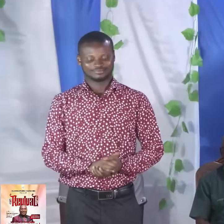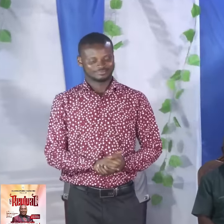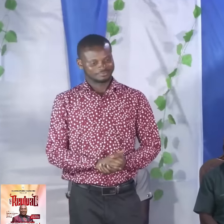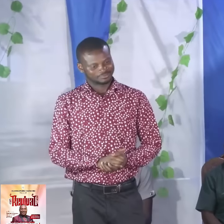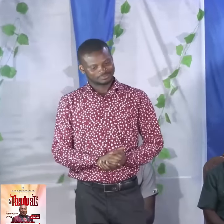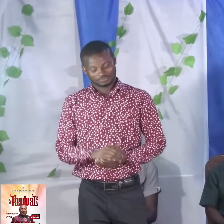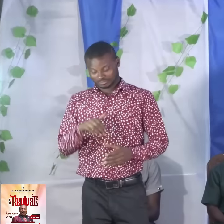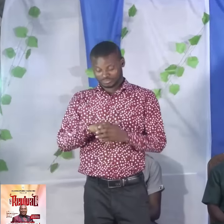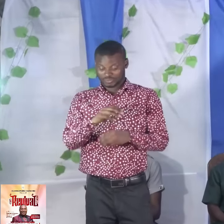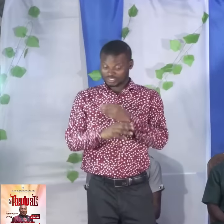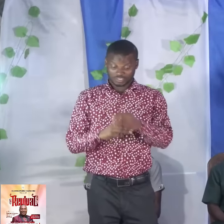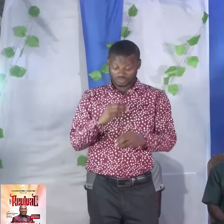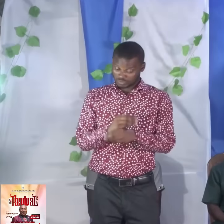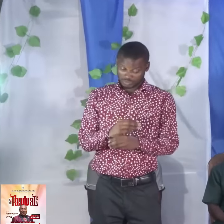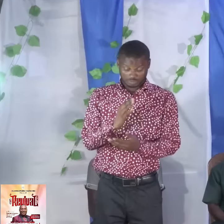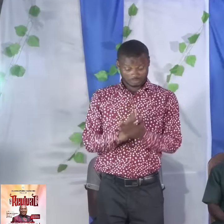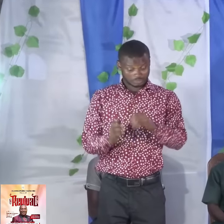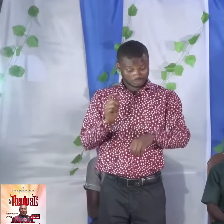mu bu ye na e preach no